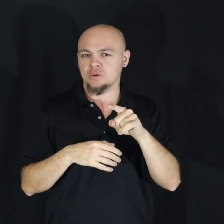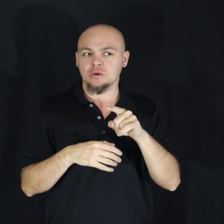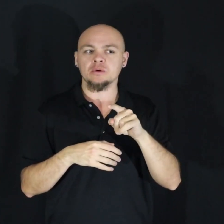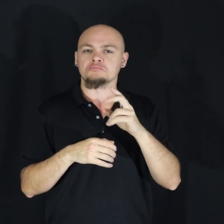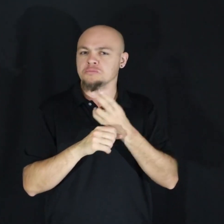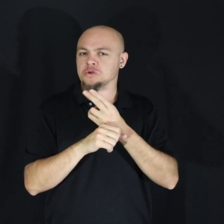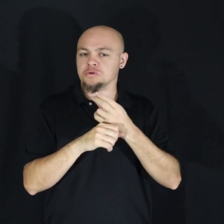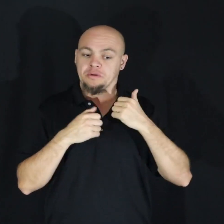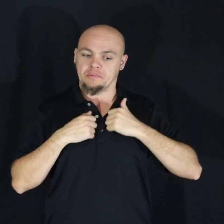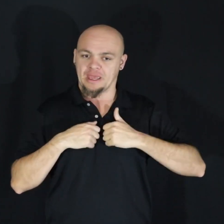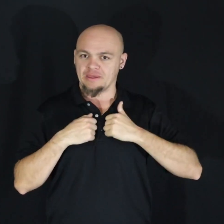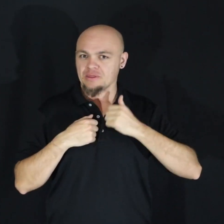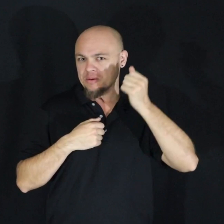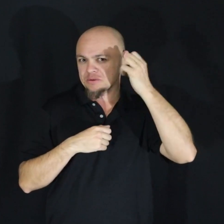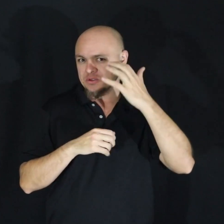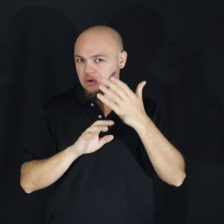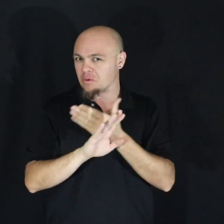shower.